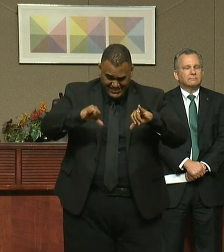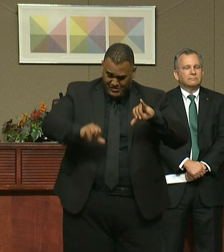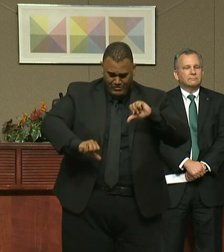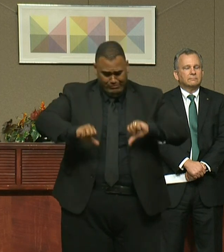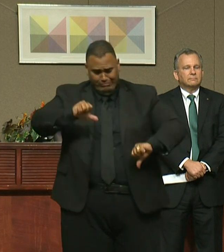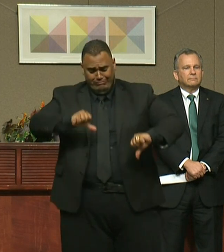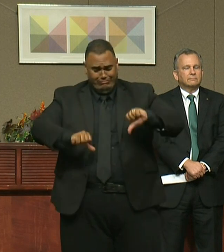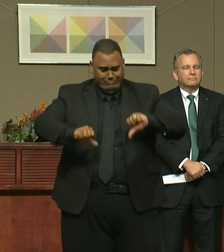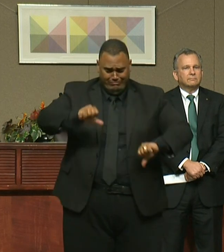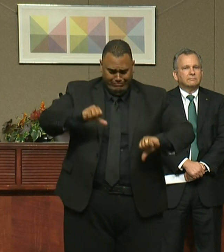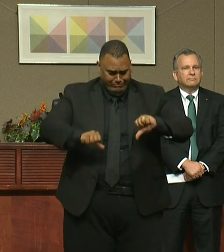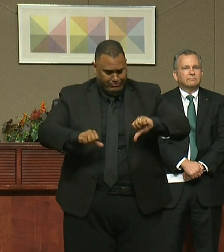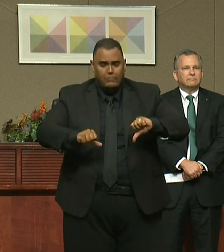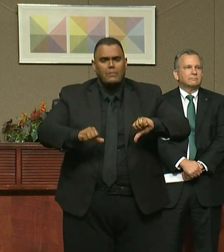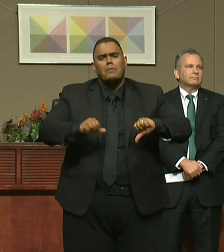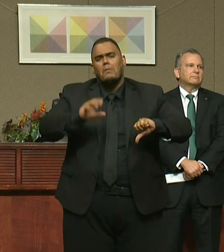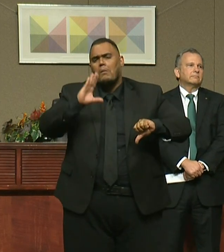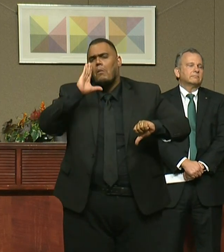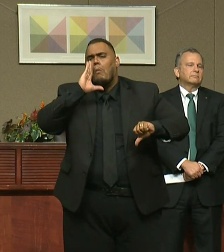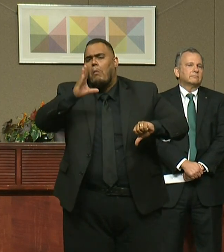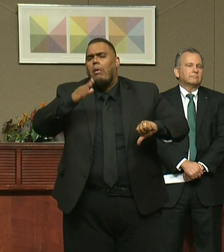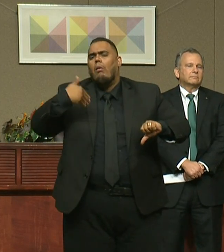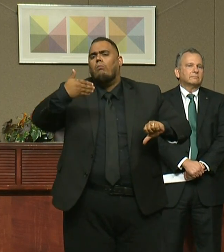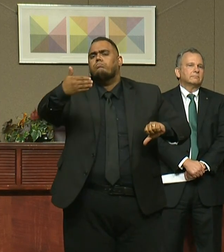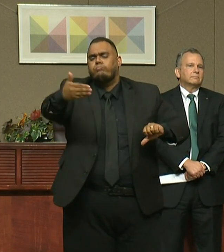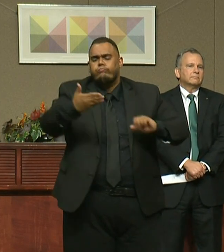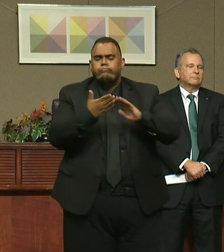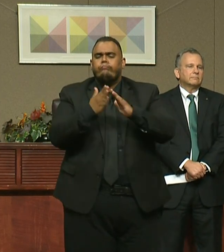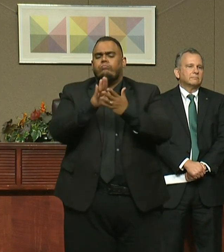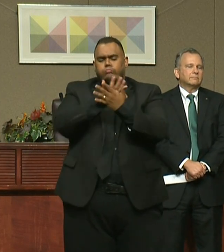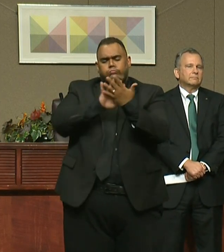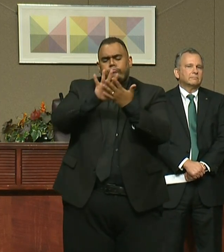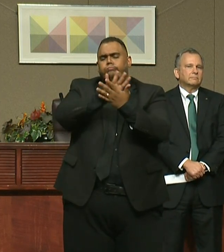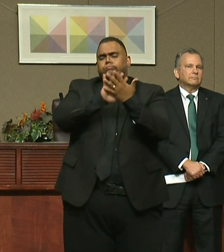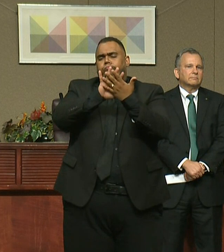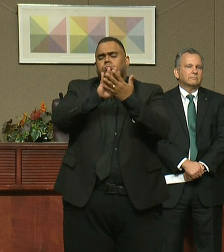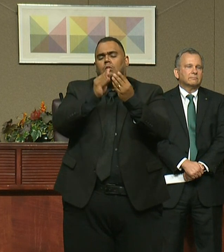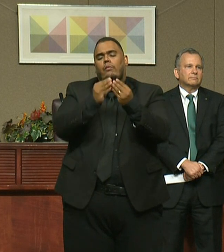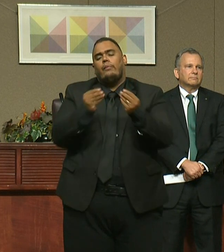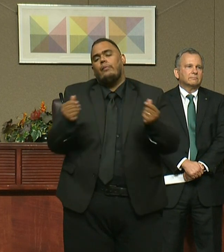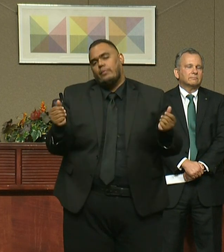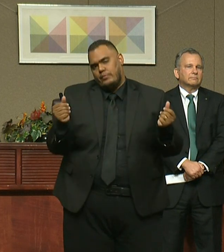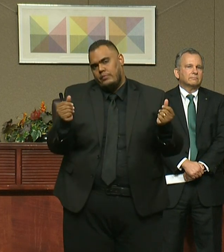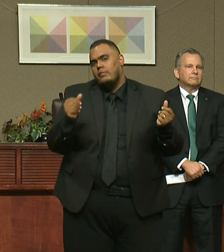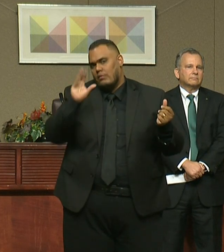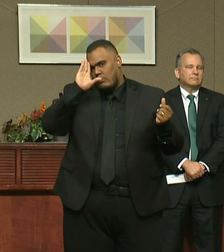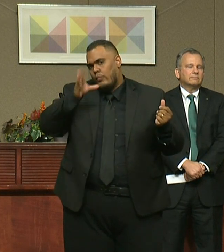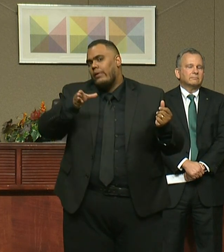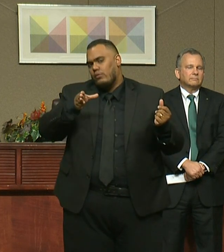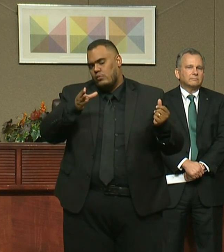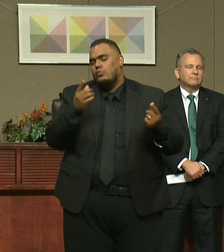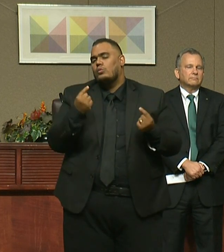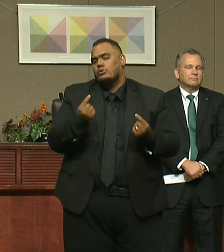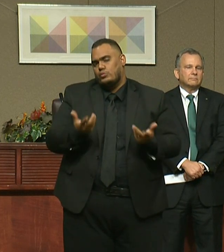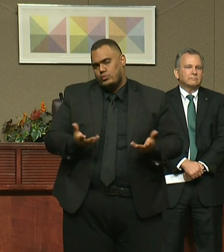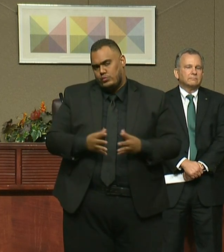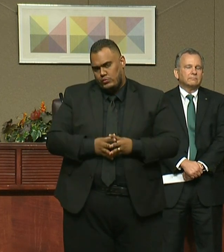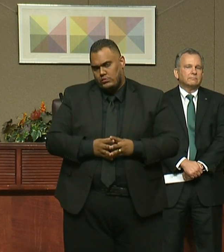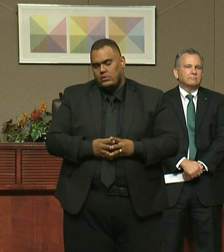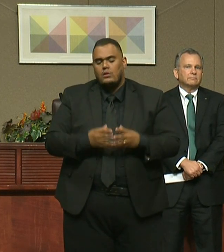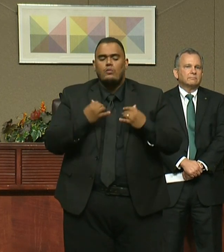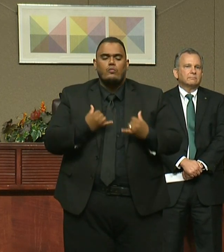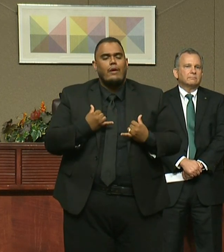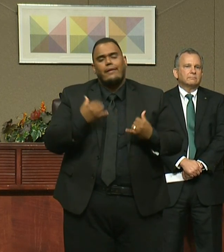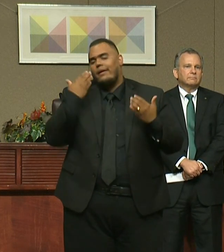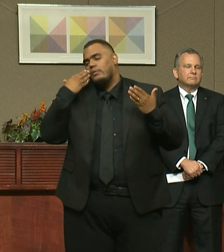to us what those final decisions need to be. We don't have it all today, but as